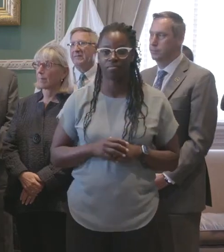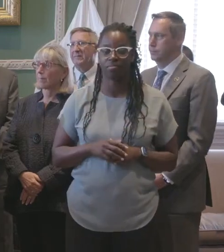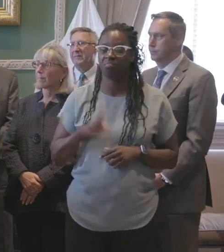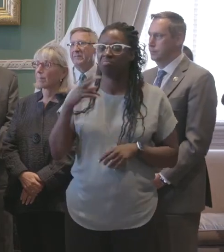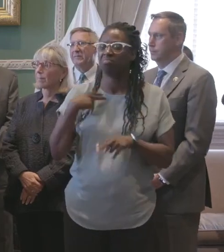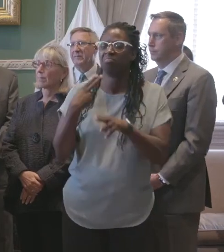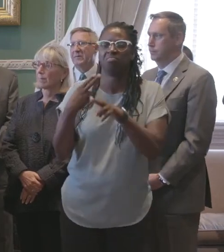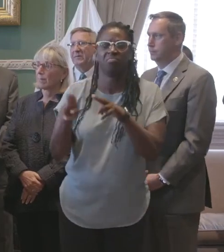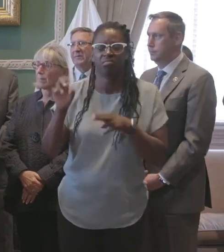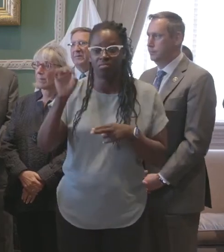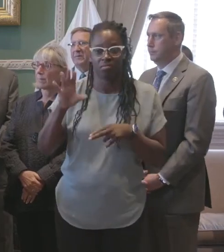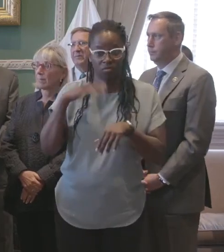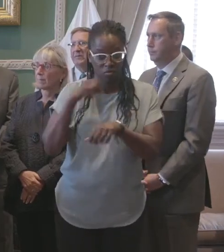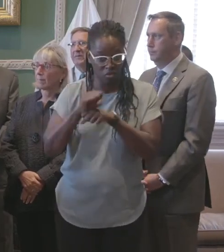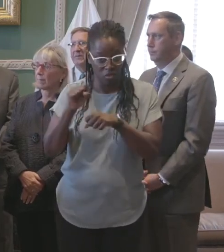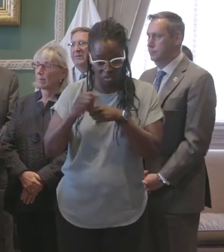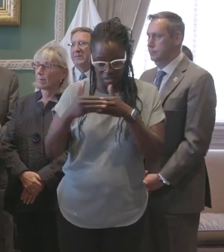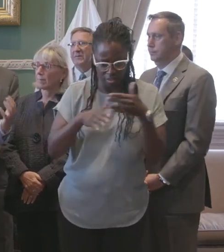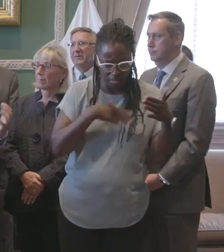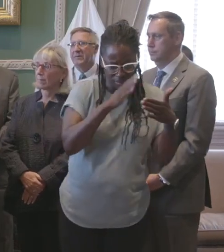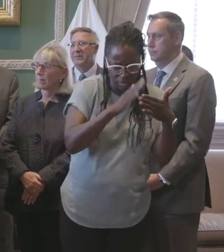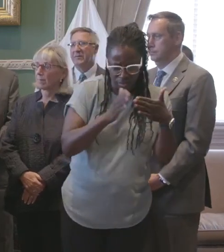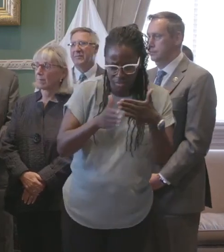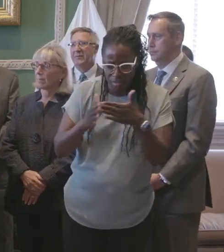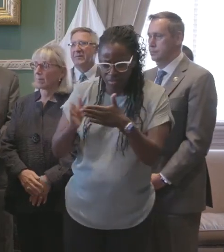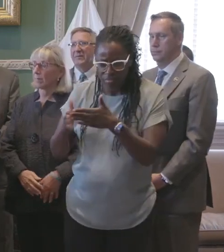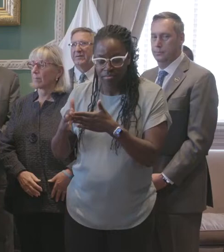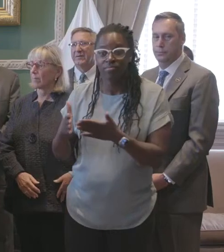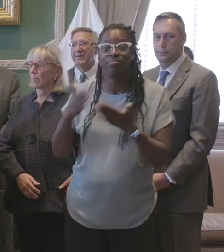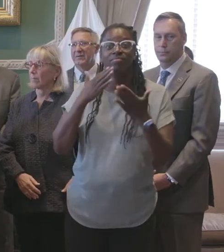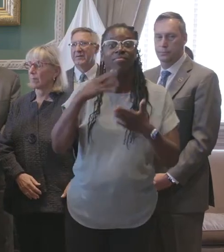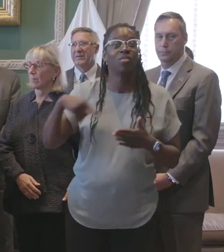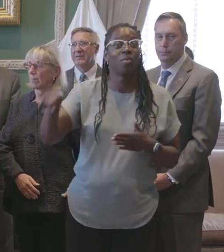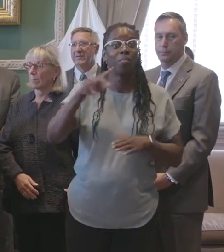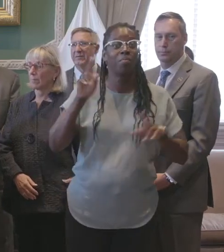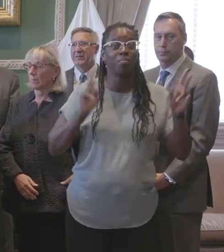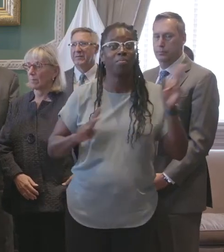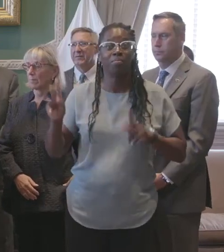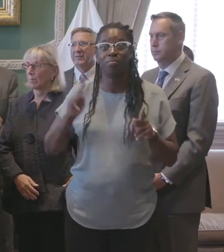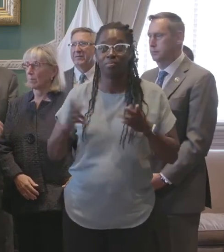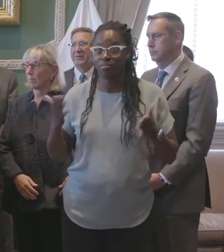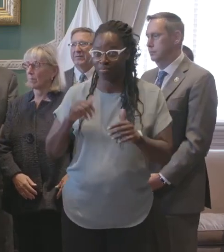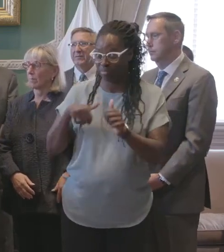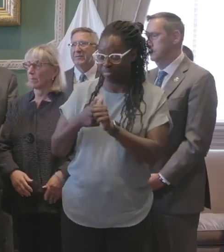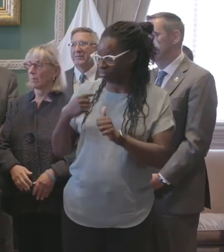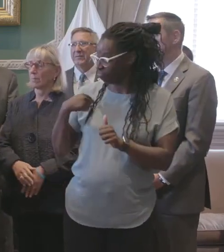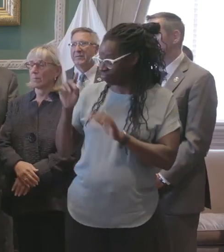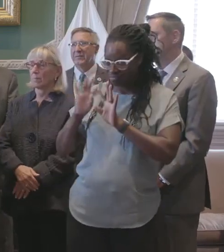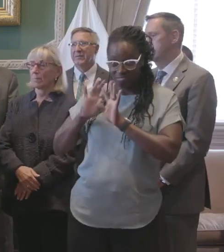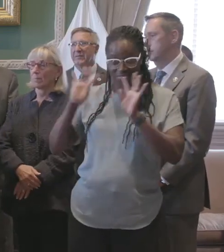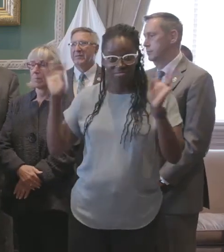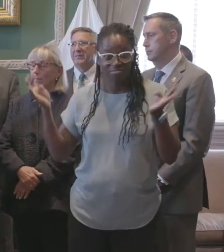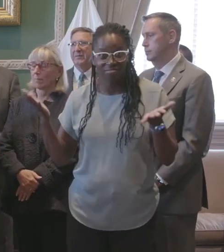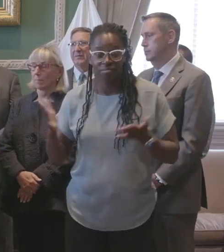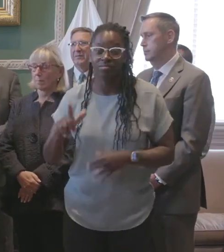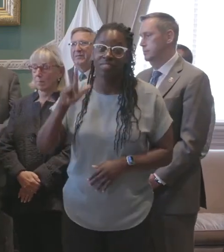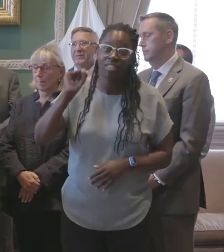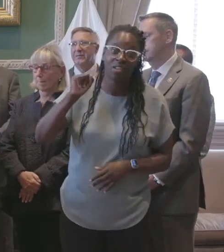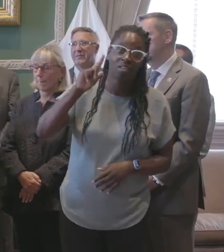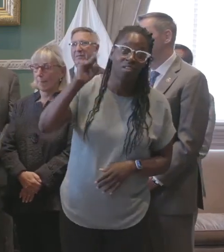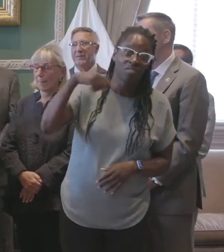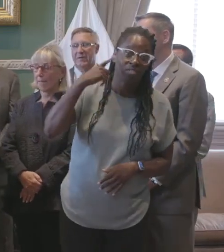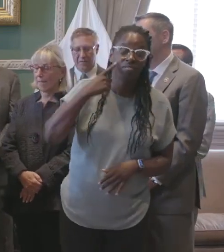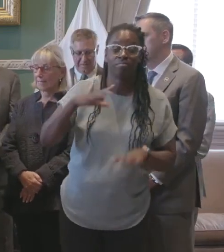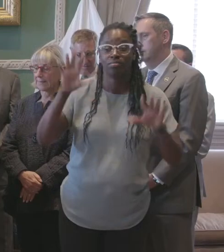couple days here to get more stuff done. I just want to thank all the people that are here behind me, the governor, lieutenant governor, the Senate president, the speaker, the